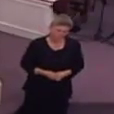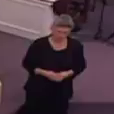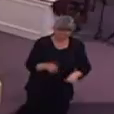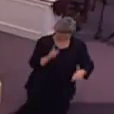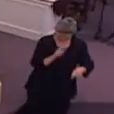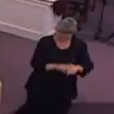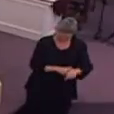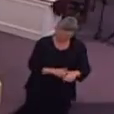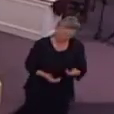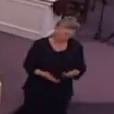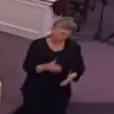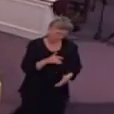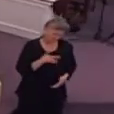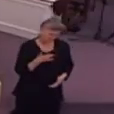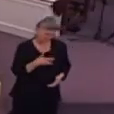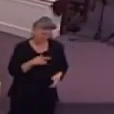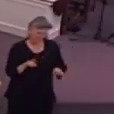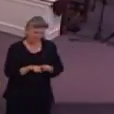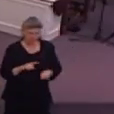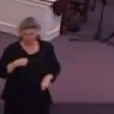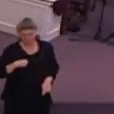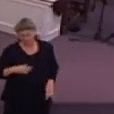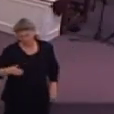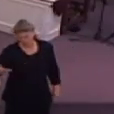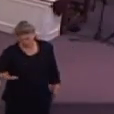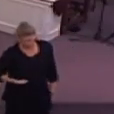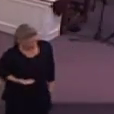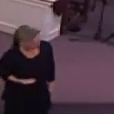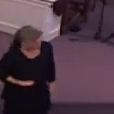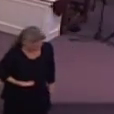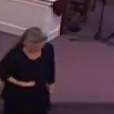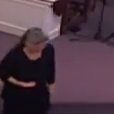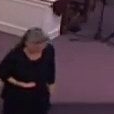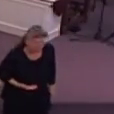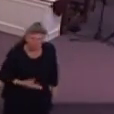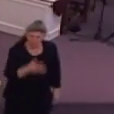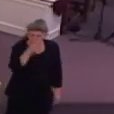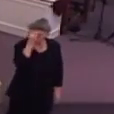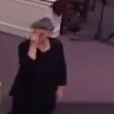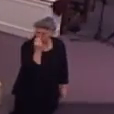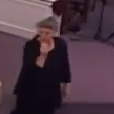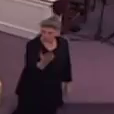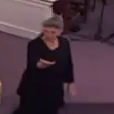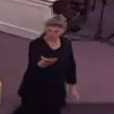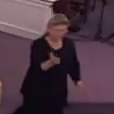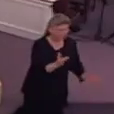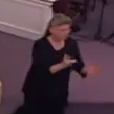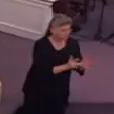There was a time we probably didn't feel like we'd be welcome. But you know what? The Lord Jesus Christ changed all of